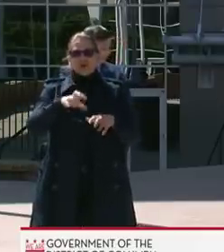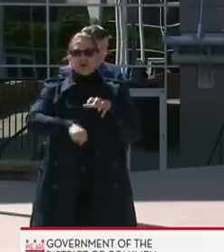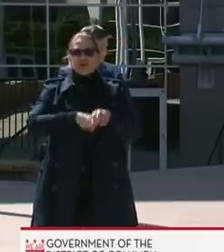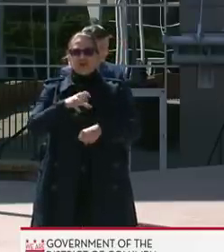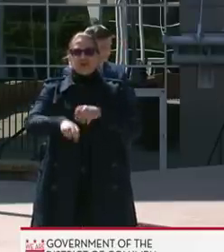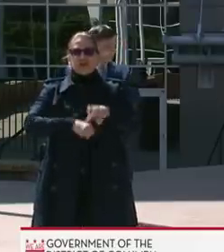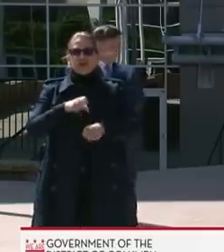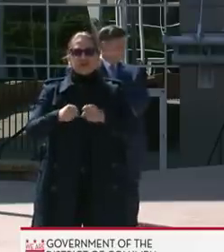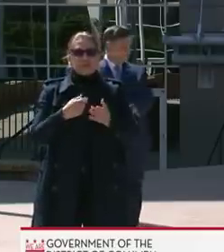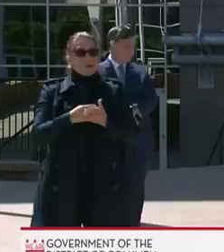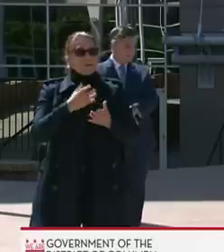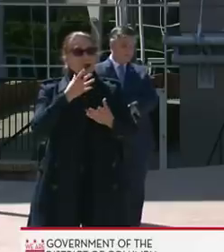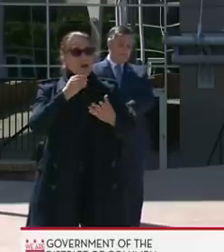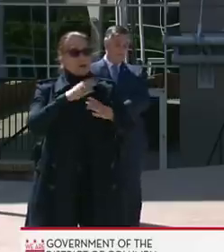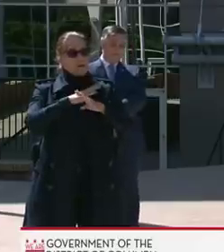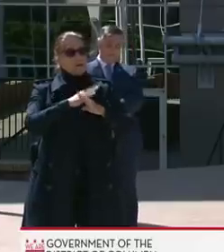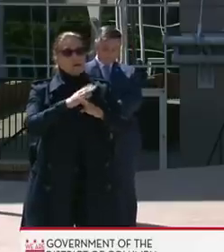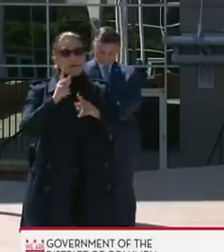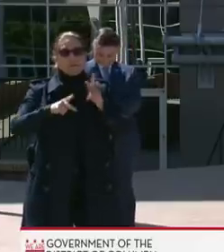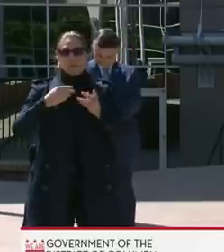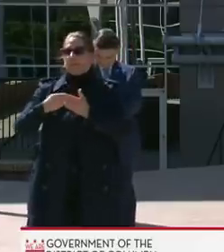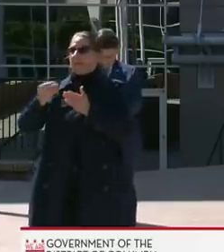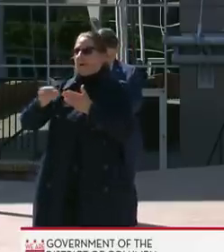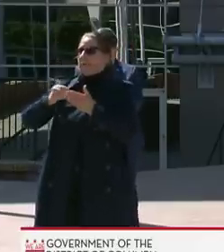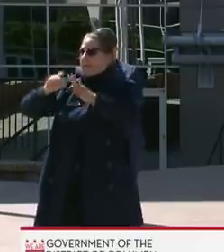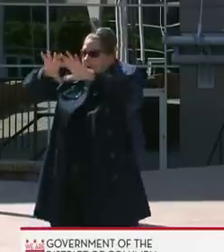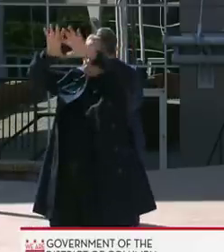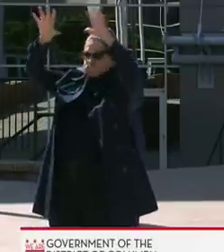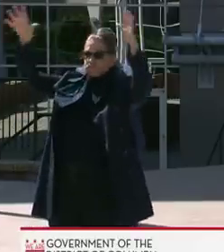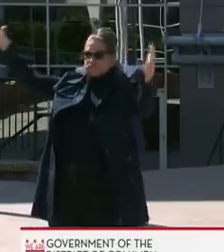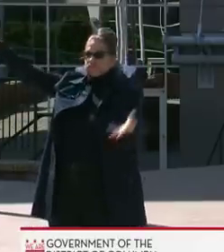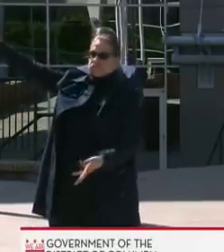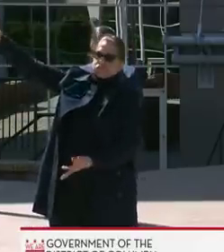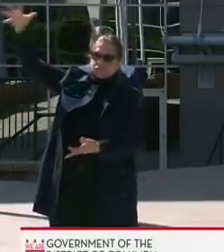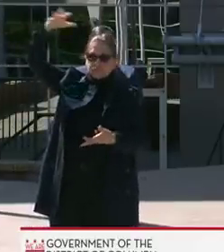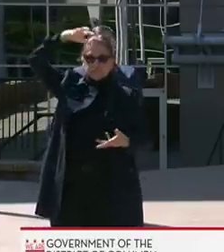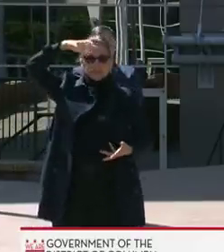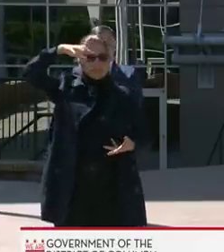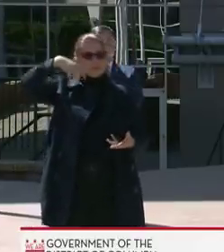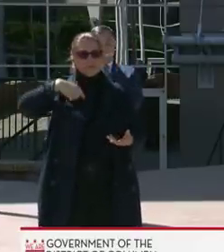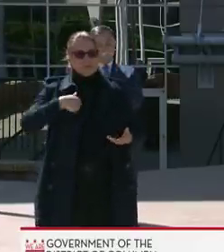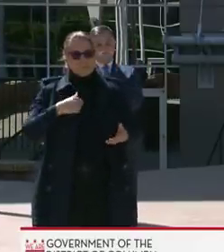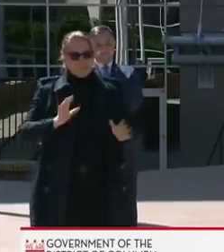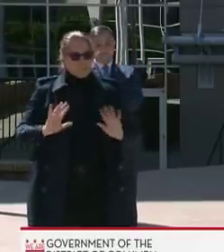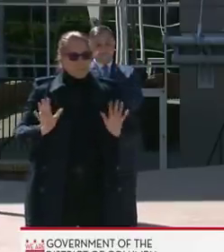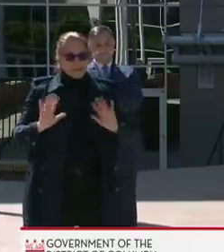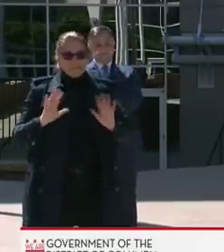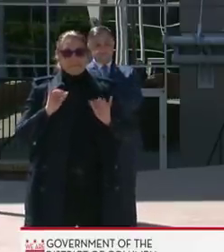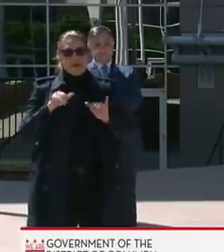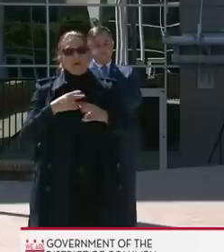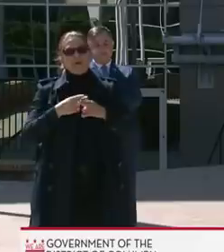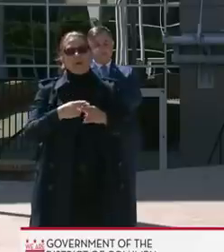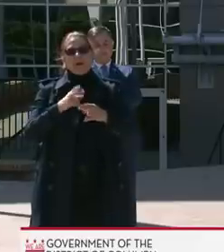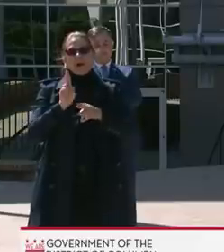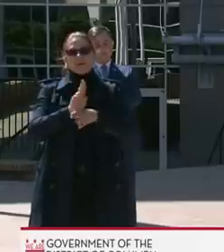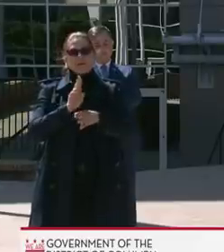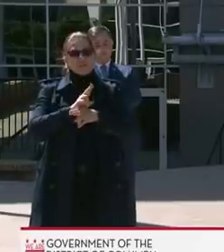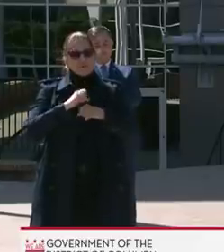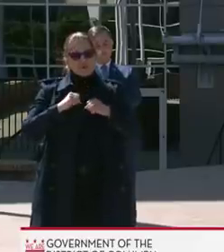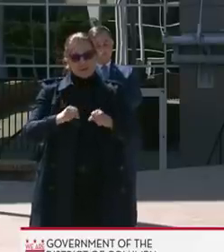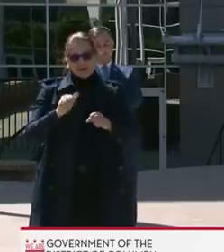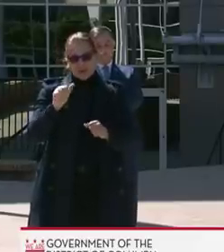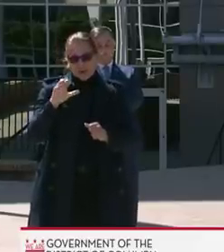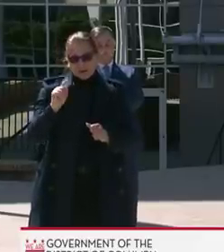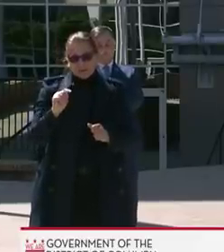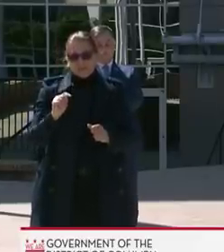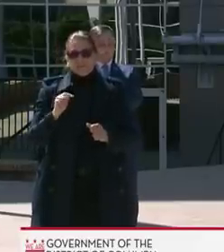health emergency. So we've been looking at consumer protections. That's important, but we're also very concerned about businesses because